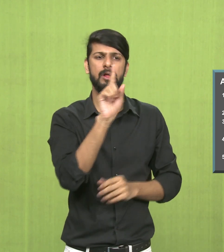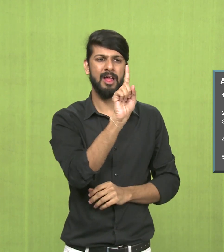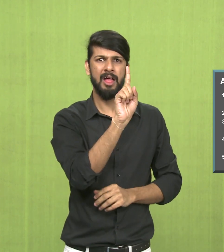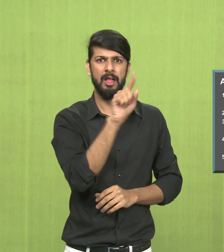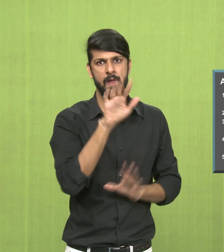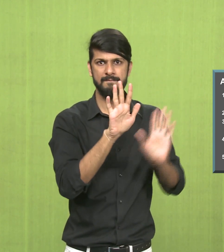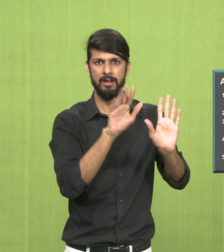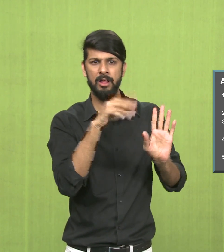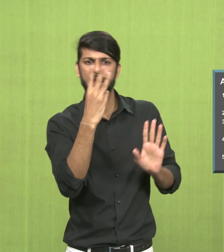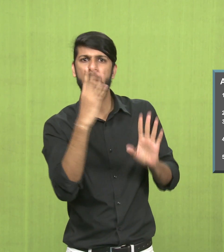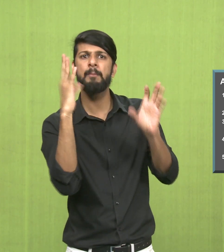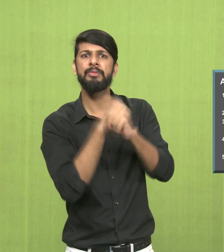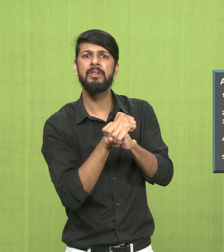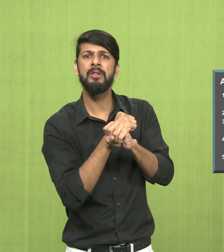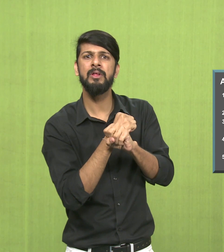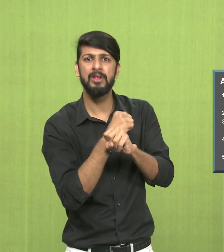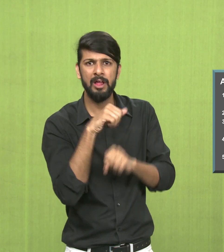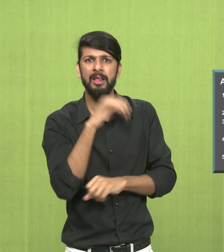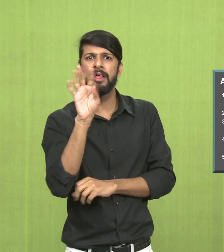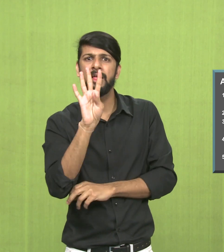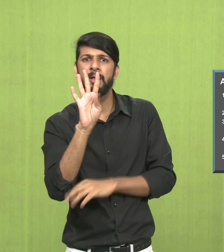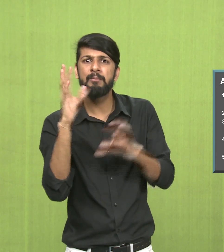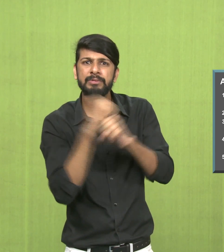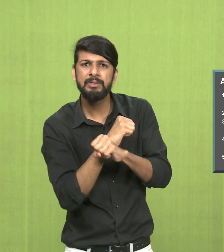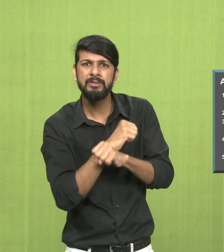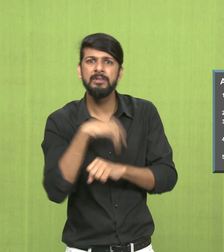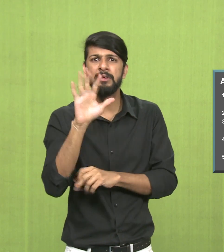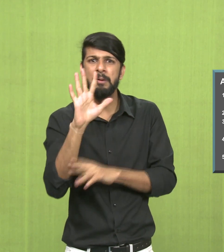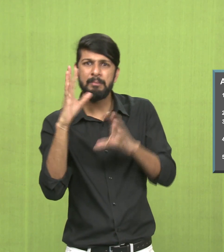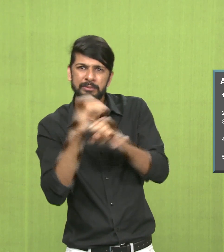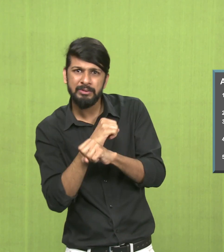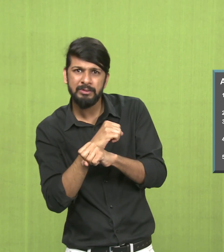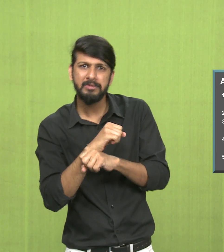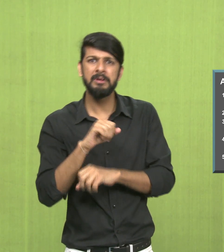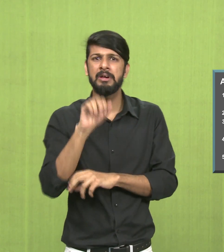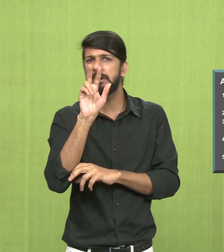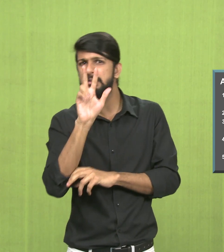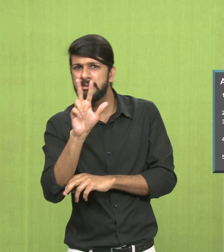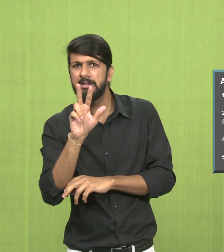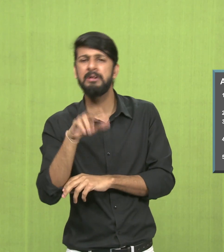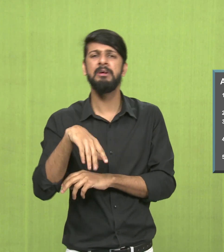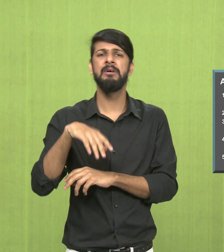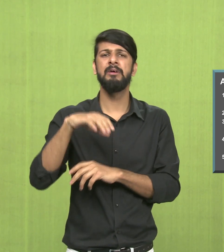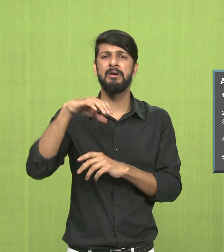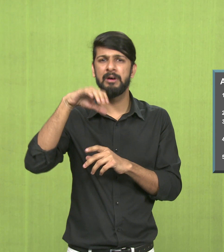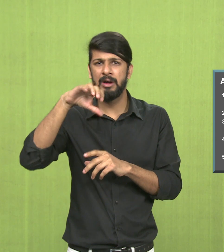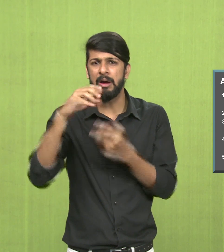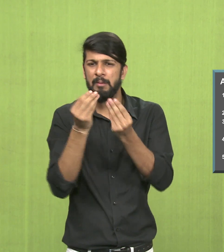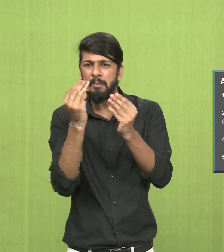are discernible. For example, you see cave number 3, 4, 5 are not mentioned